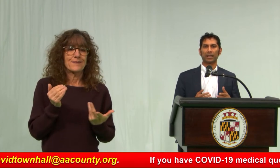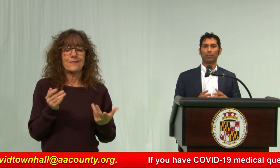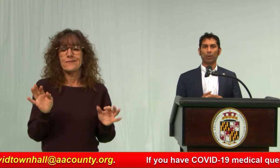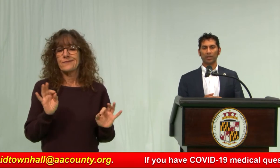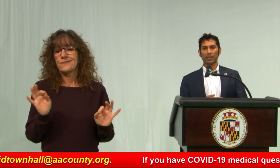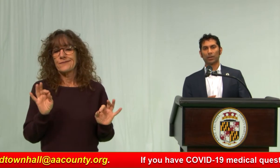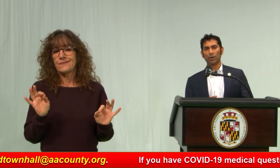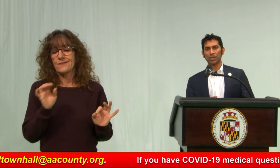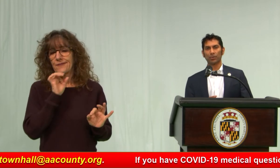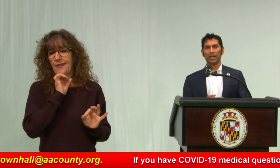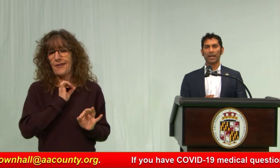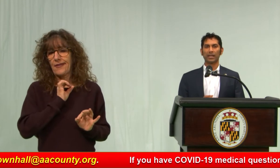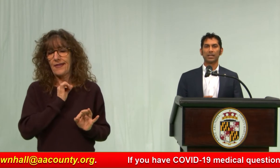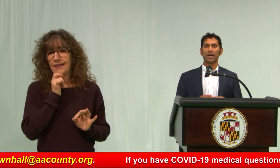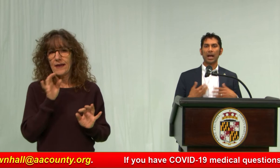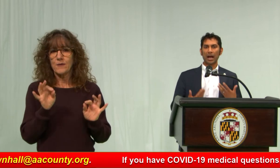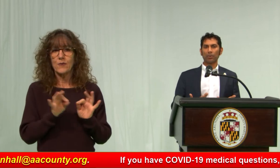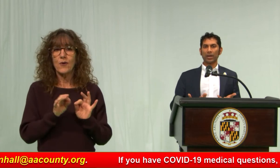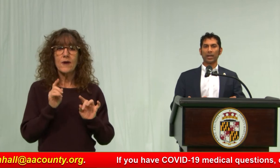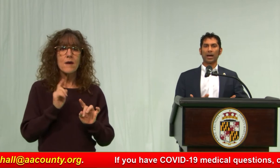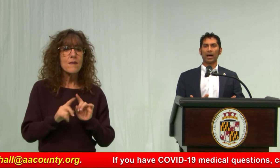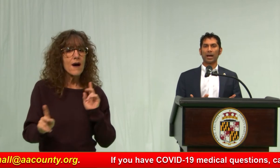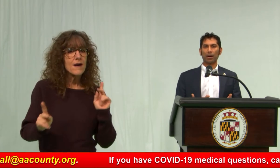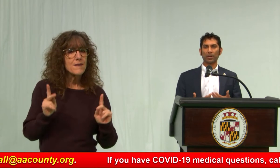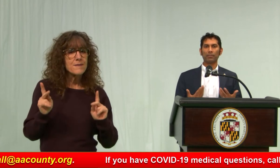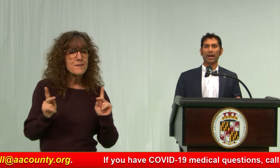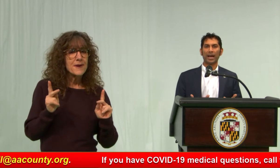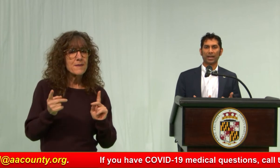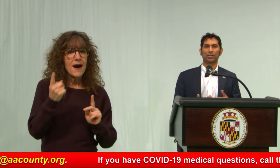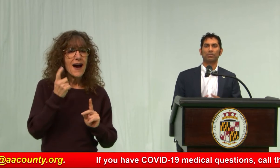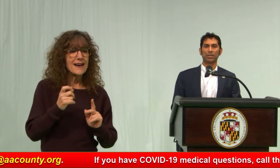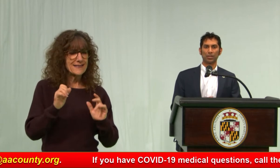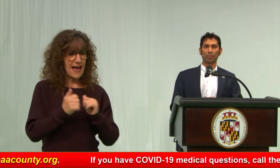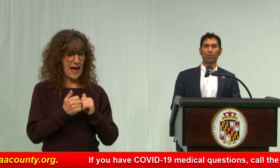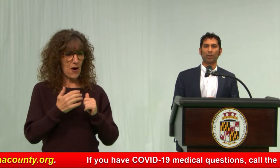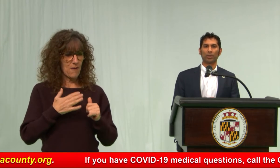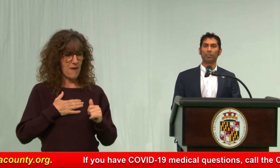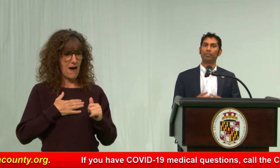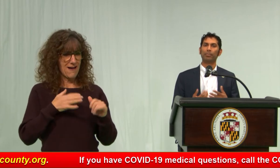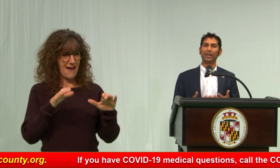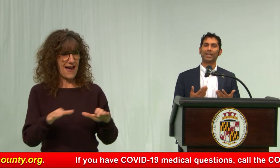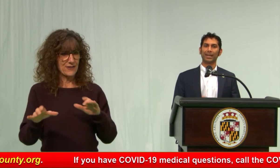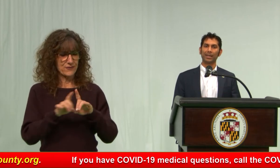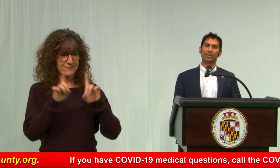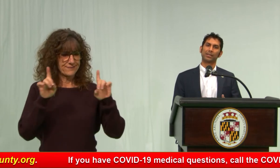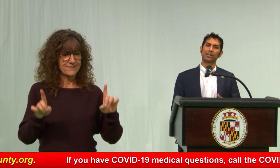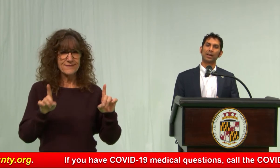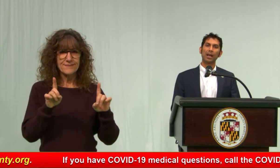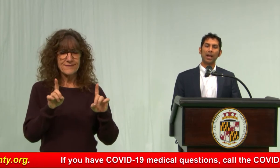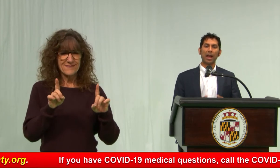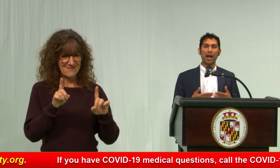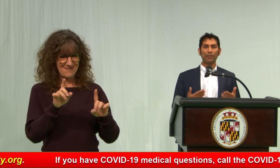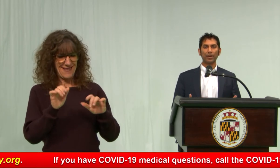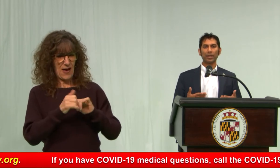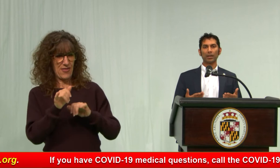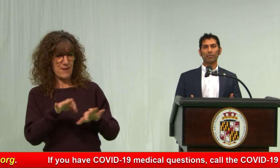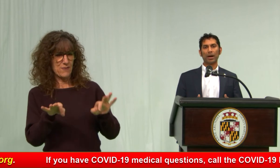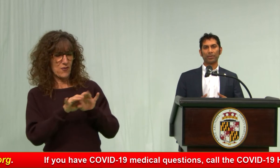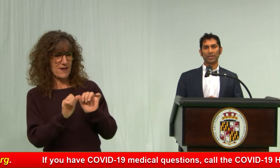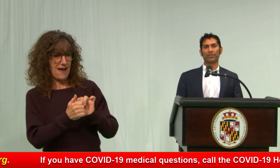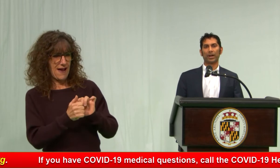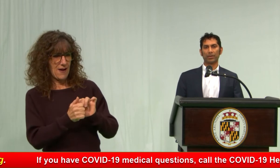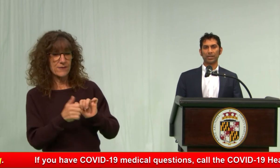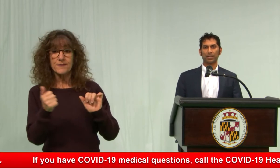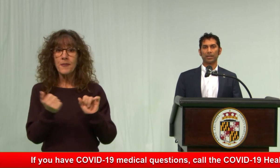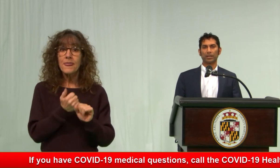It may seem like it's not that important. And the question we get is, how can my action be so important? But it is. Everything